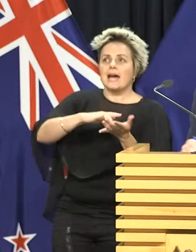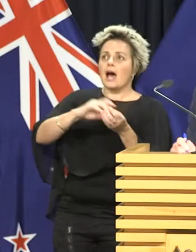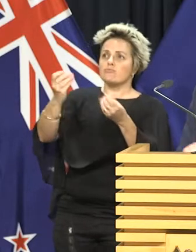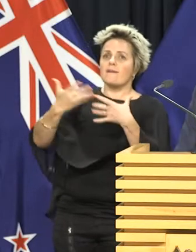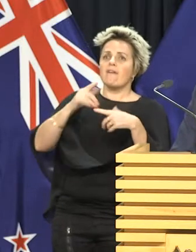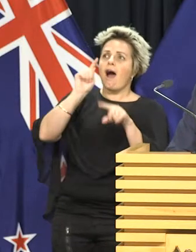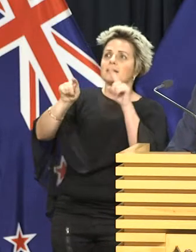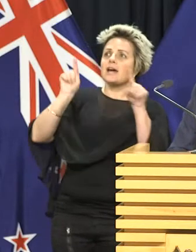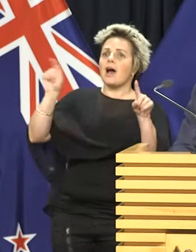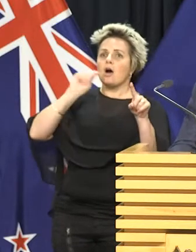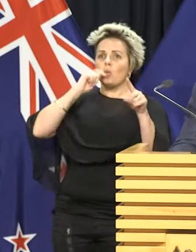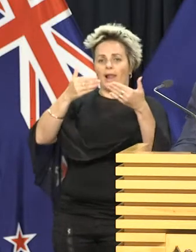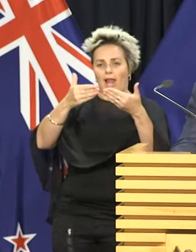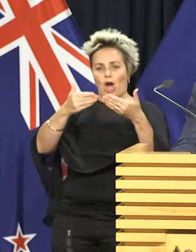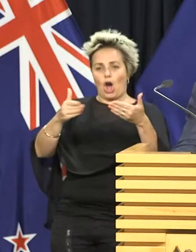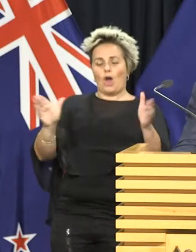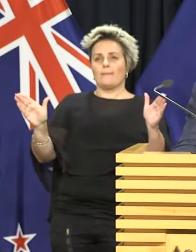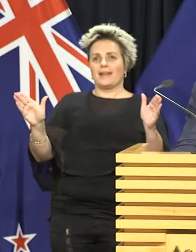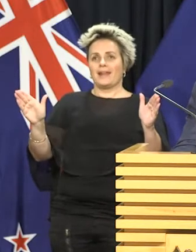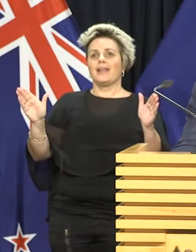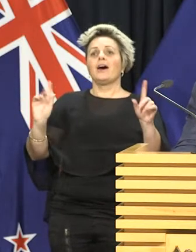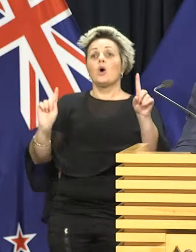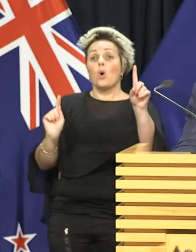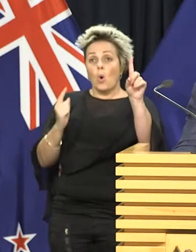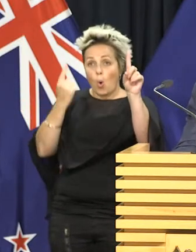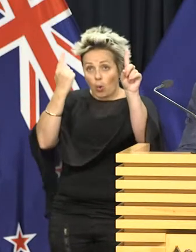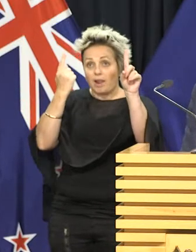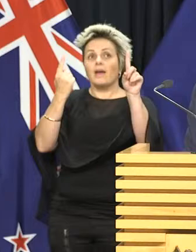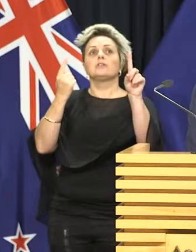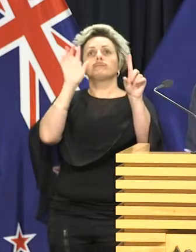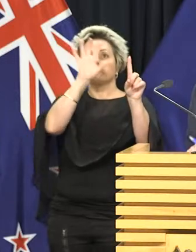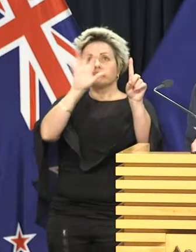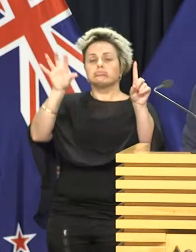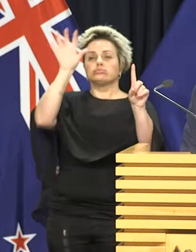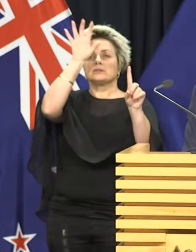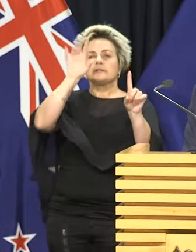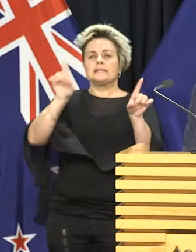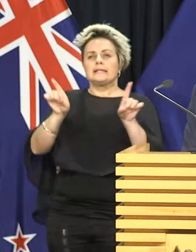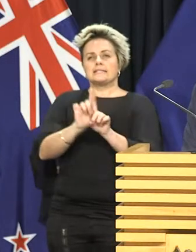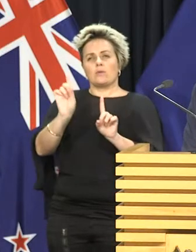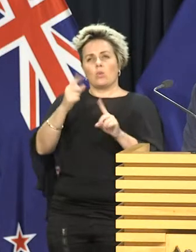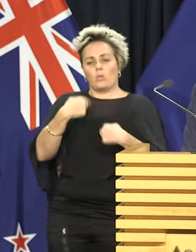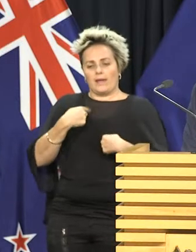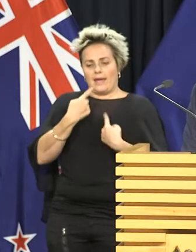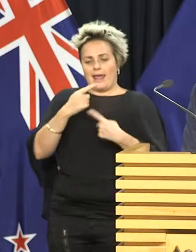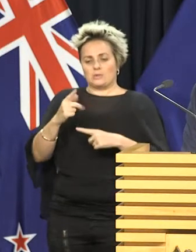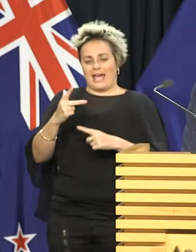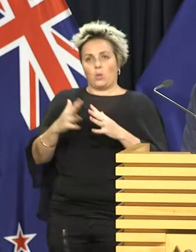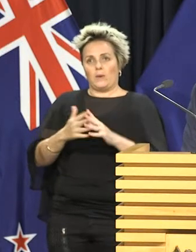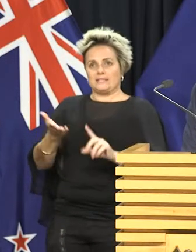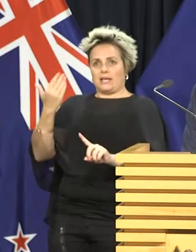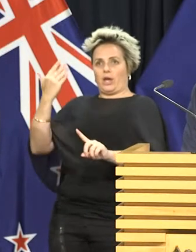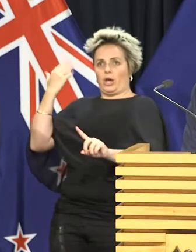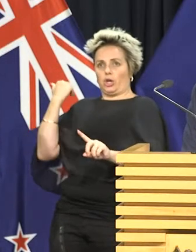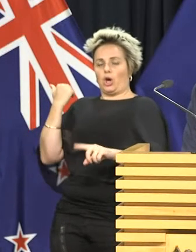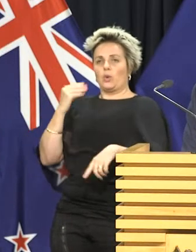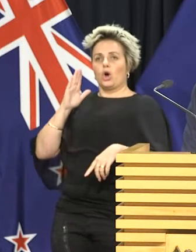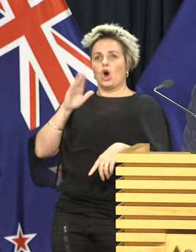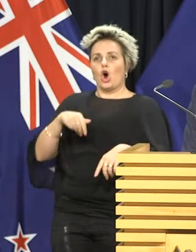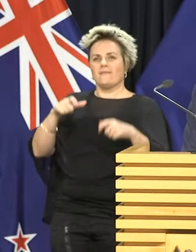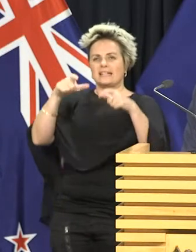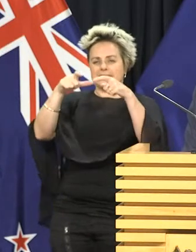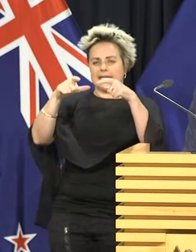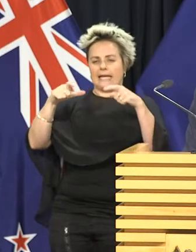providers will be opening up, in particular in Tāmaki Makaurau, in line with what we announced approximately 8 weeks ago around the tiered approach